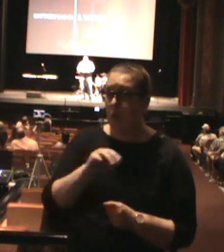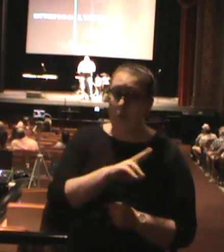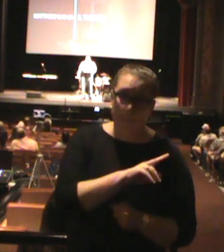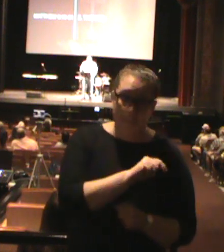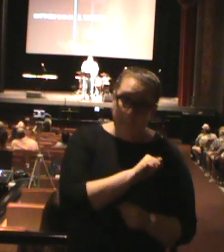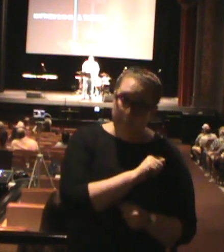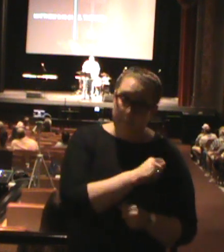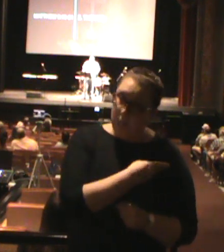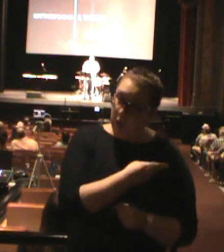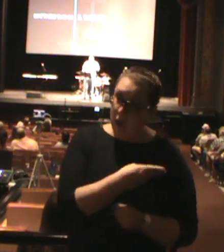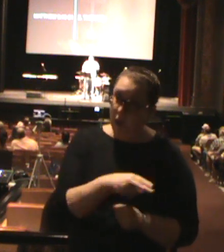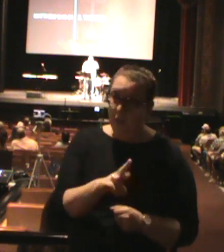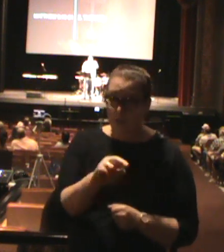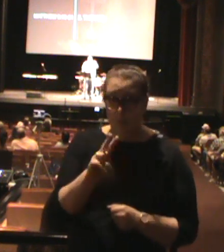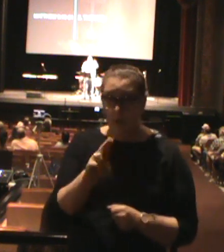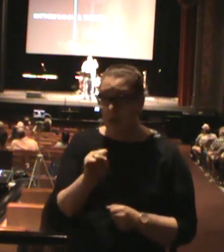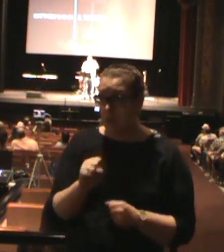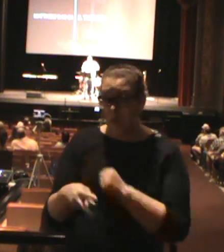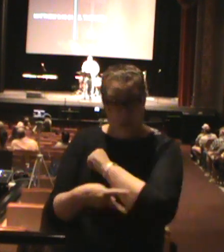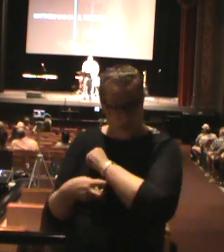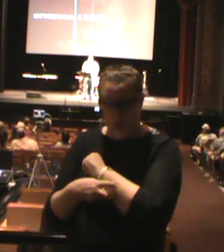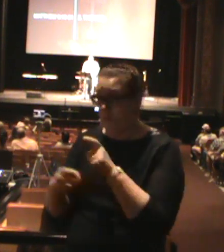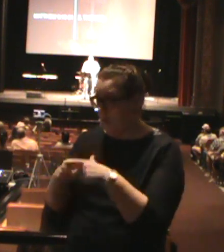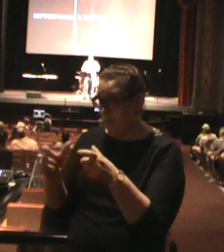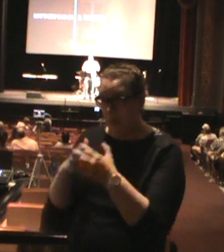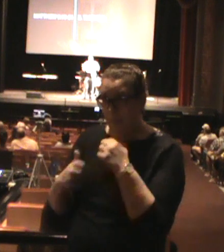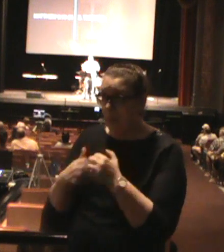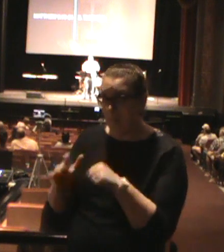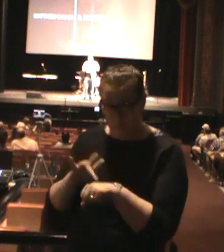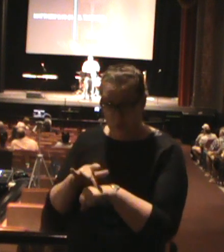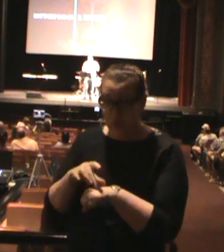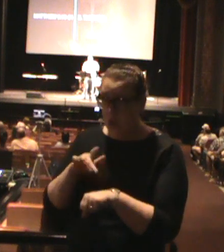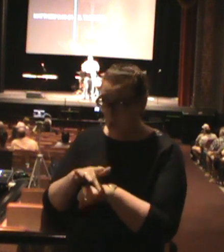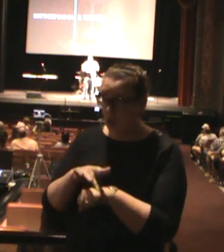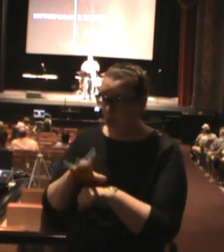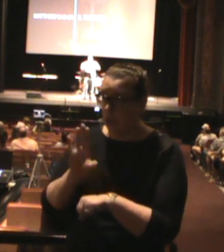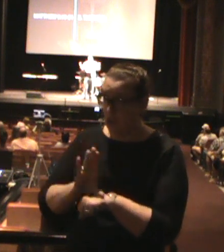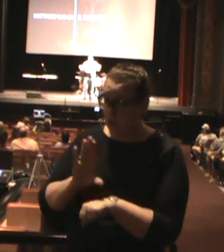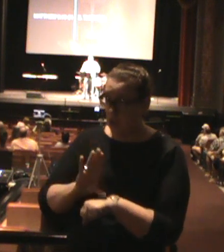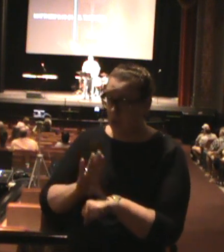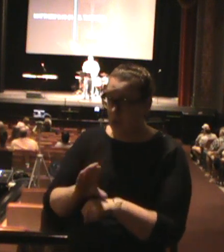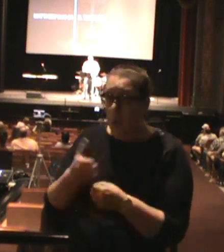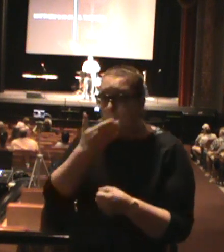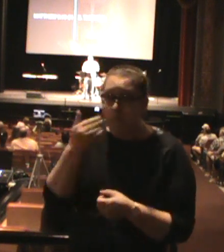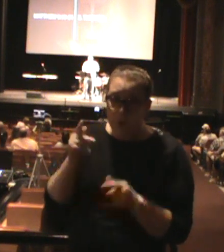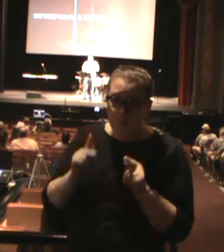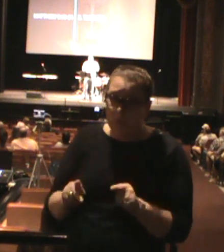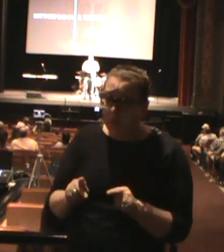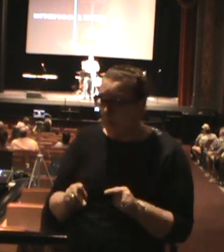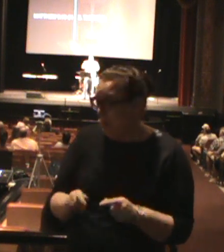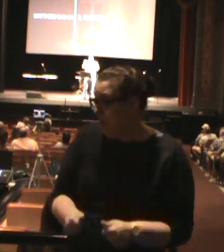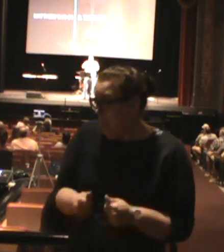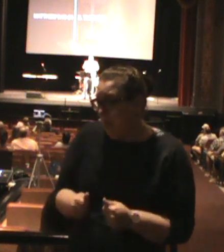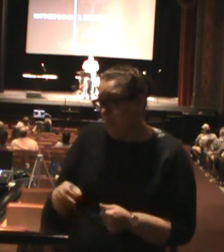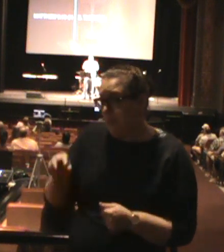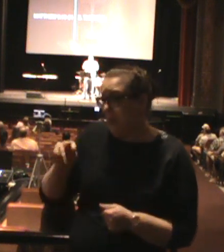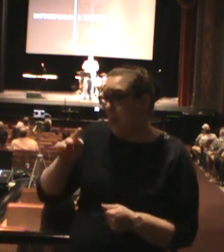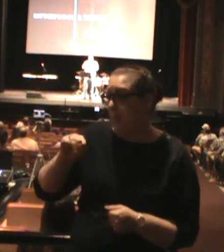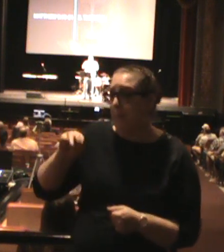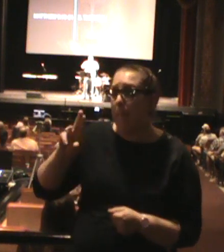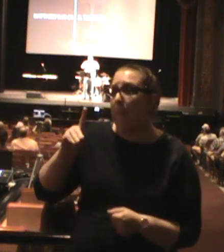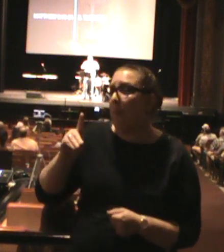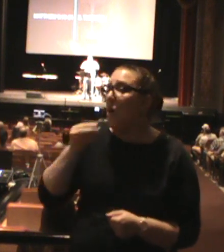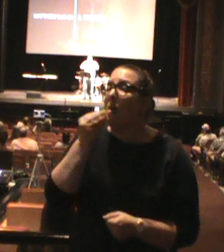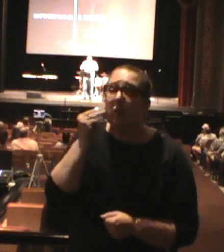not the only things to worry about. Theft was a big problem in the early church. Most of the people lived in mud and brick homes, and so it's easy for thieves to